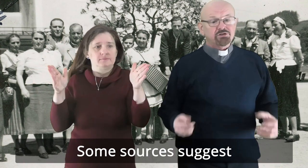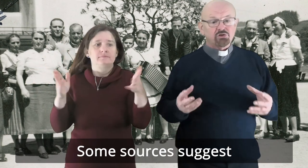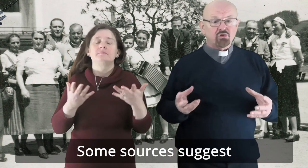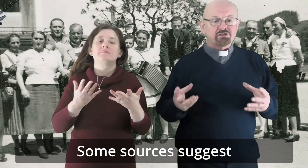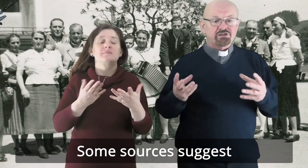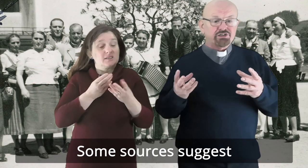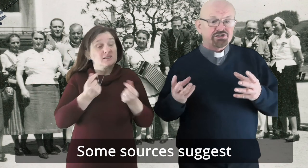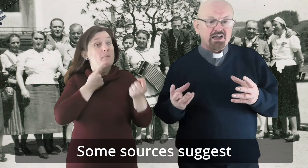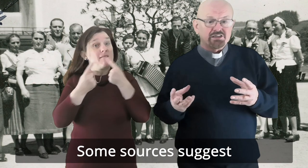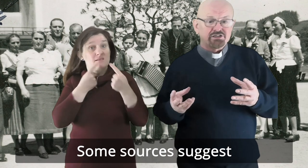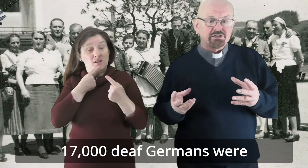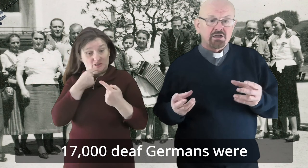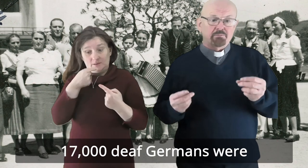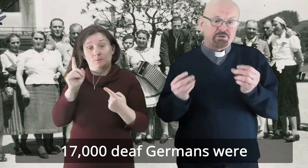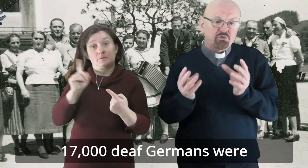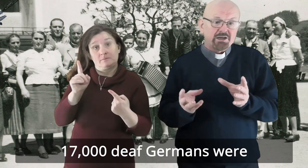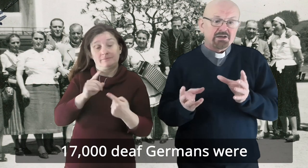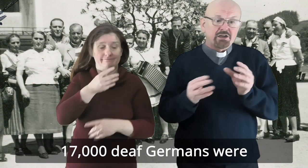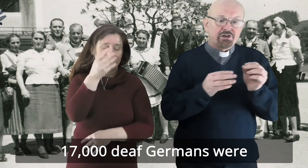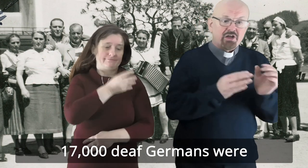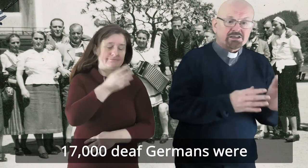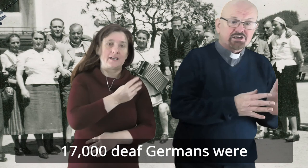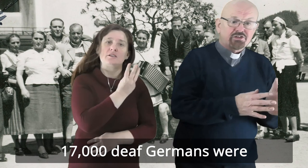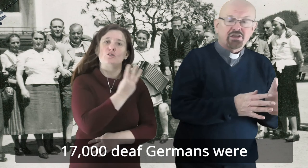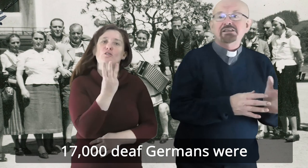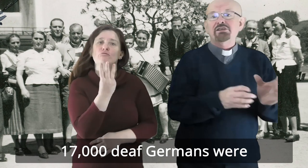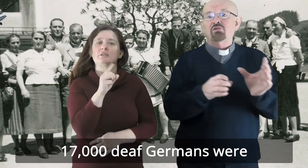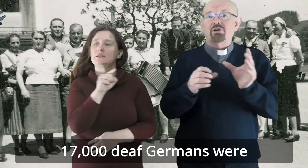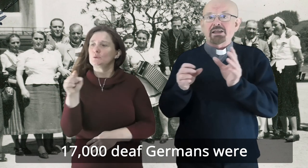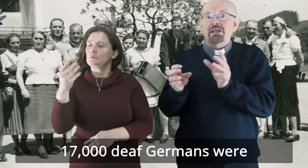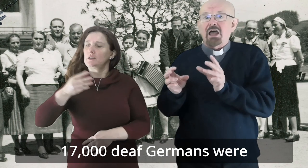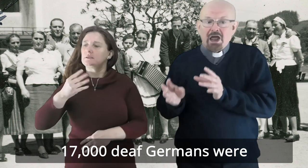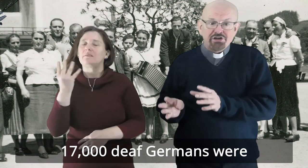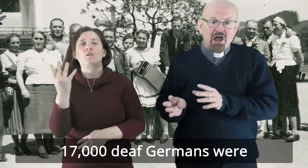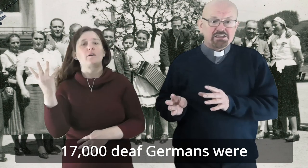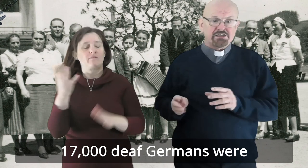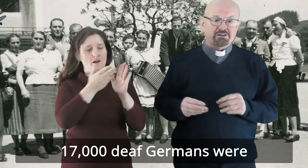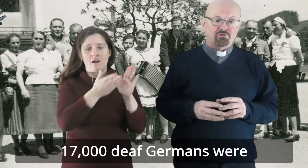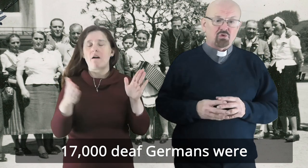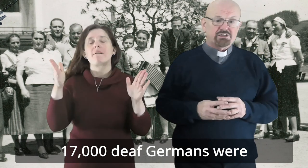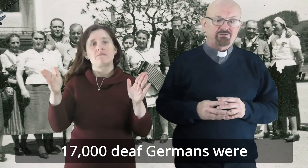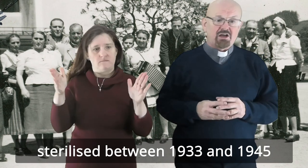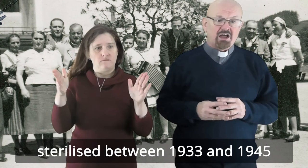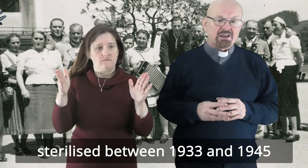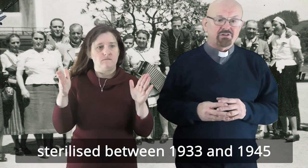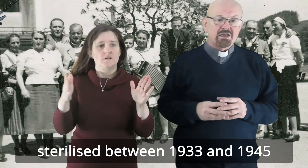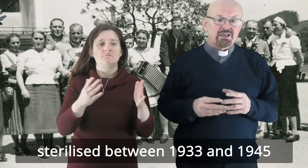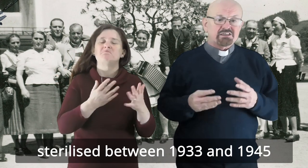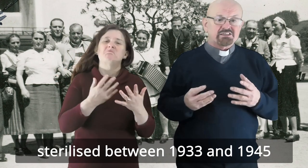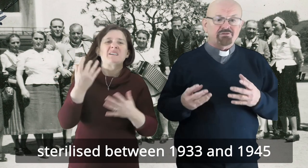Some sources suggest between 1933 and